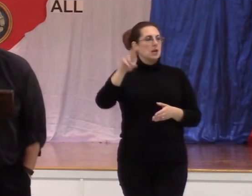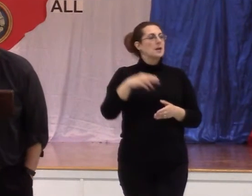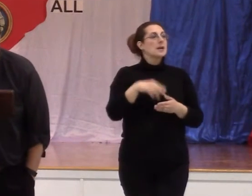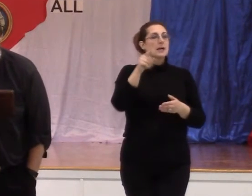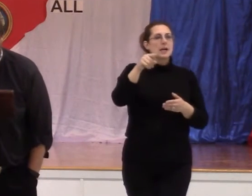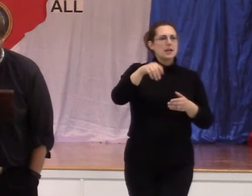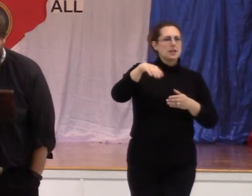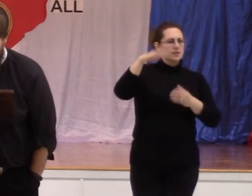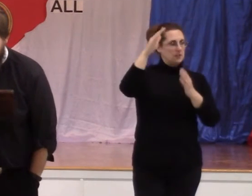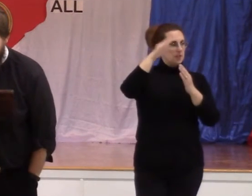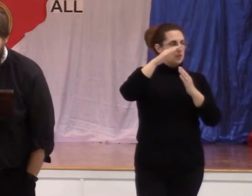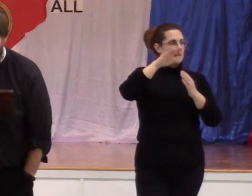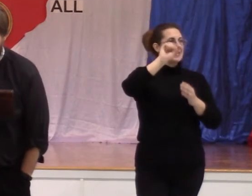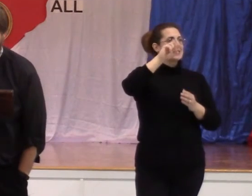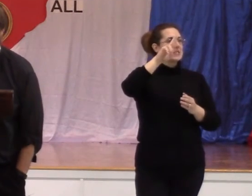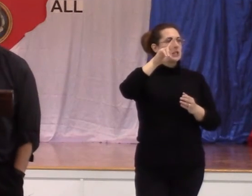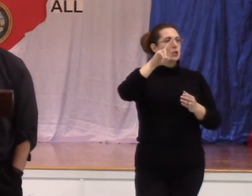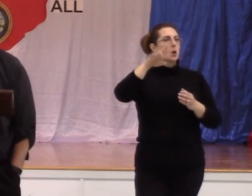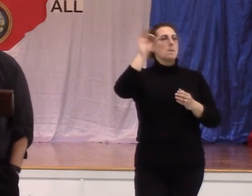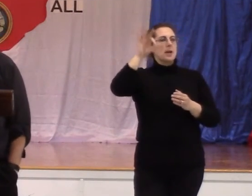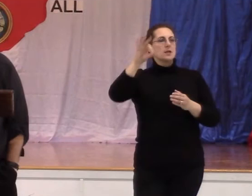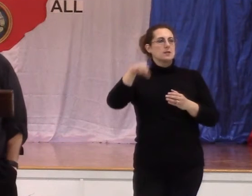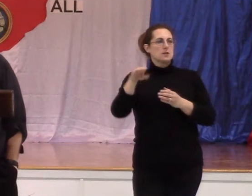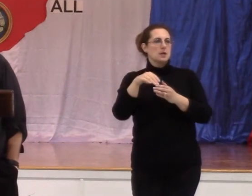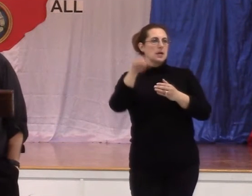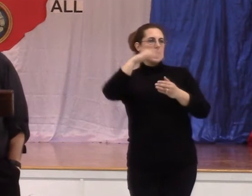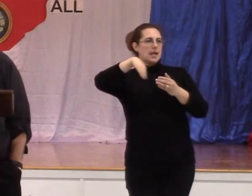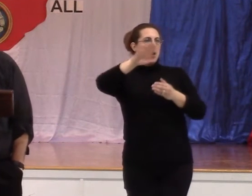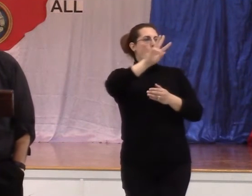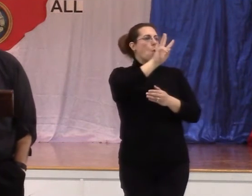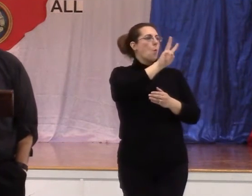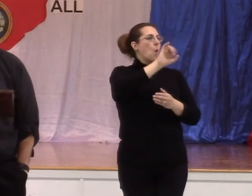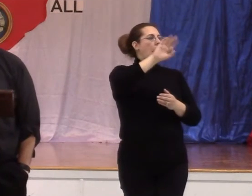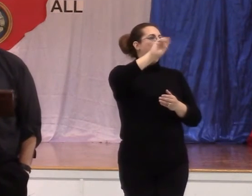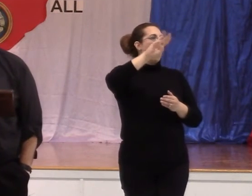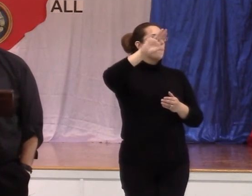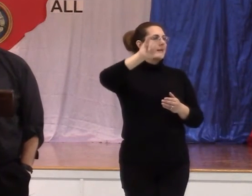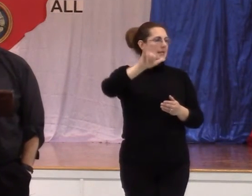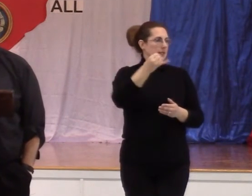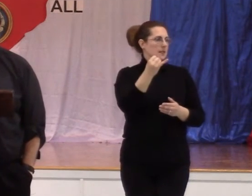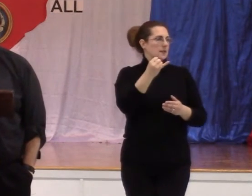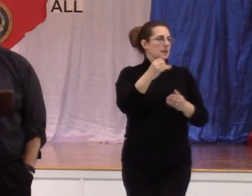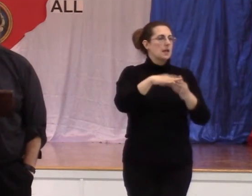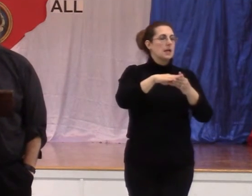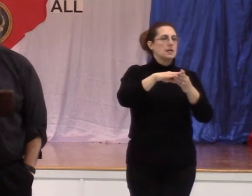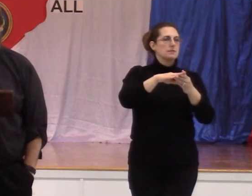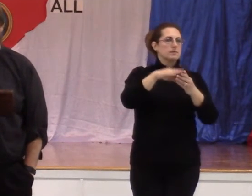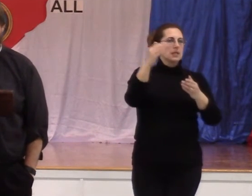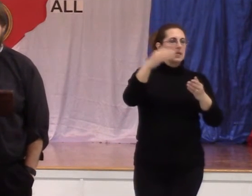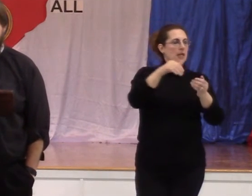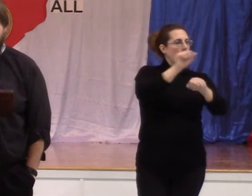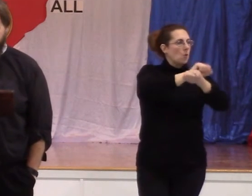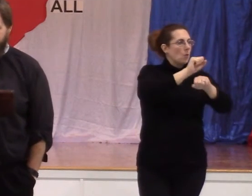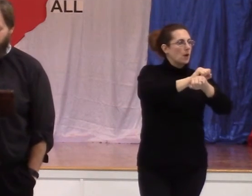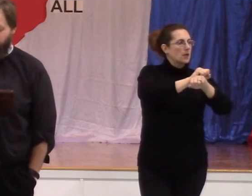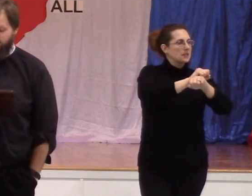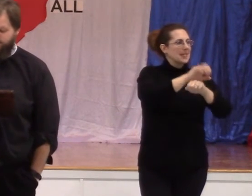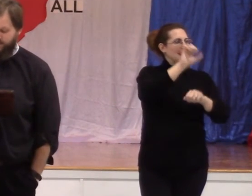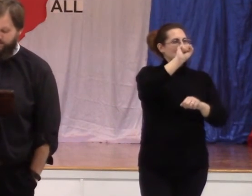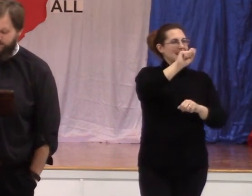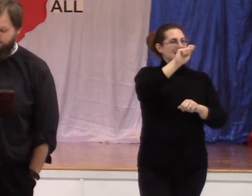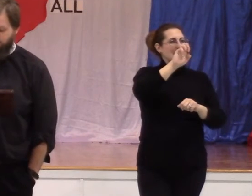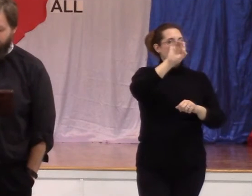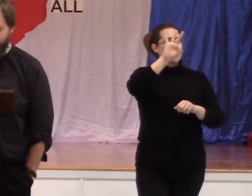the senior pastor of Our Savior Lutheran Church in Cheyenne, Wyoming. He's also the editor-in-chief at Steadfast Lutherans, overseeing all